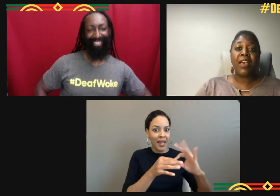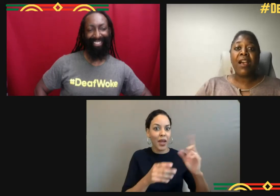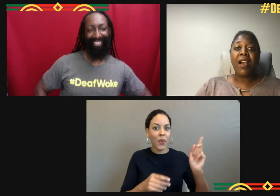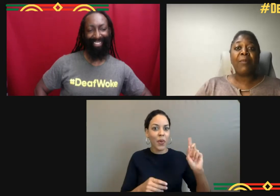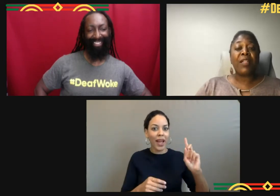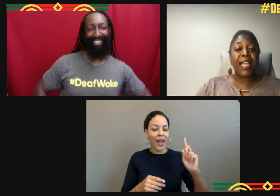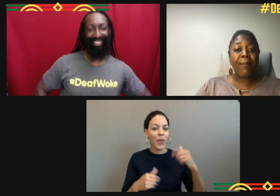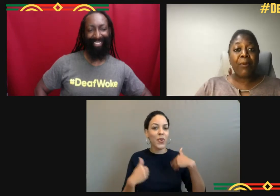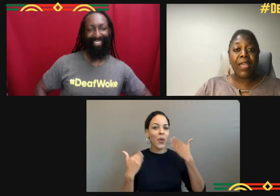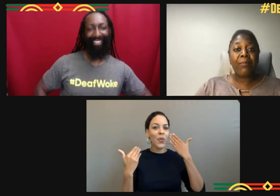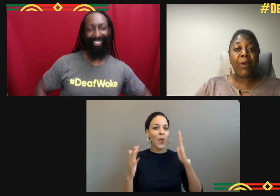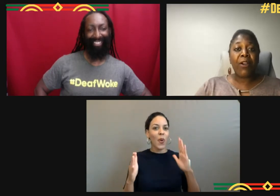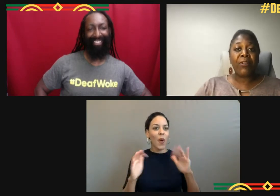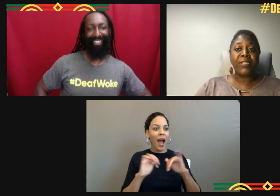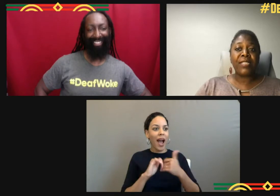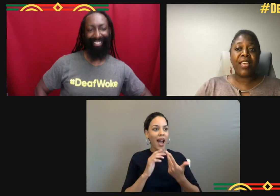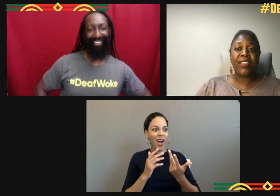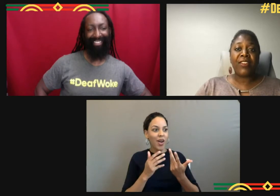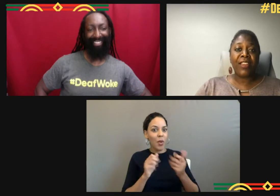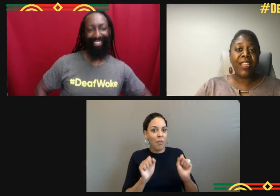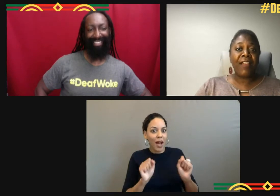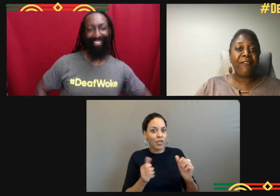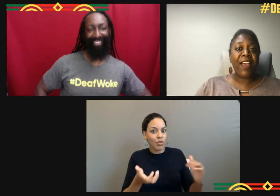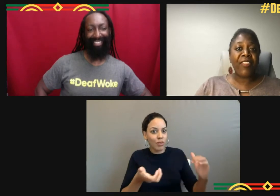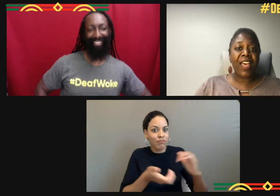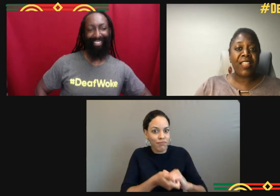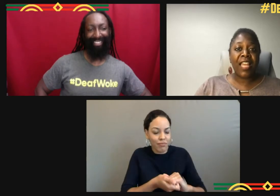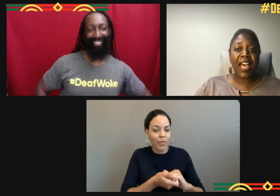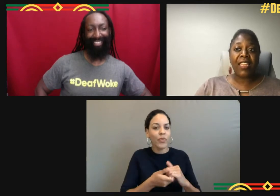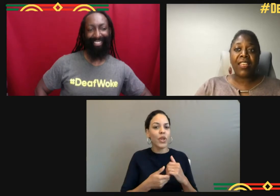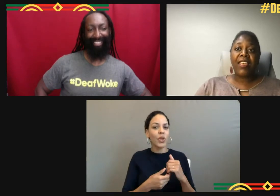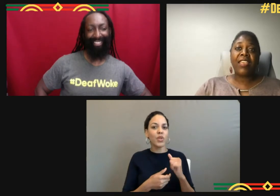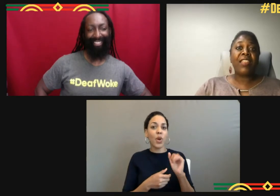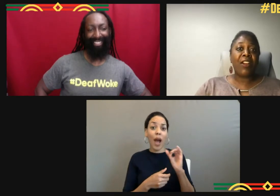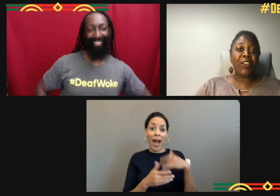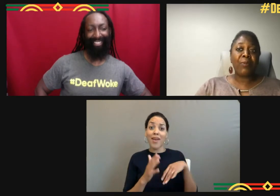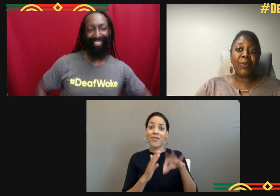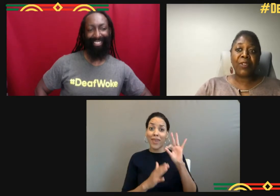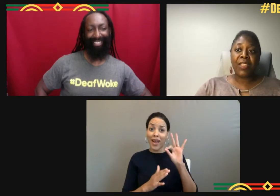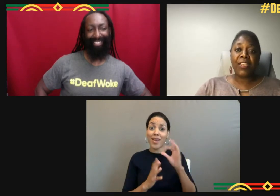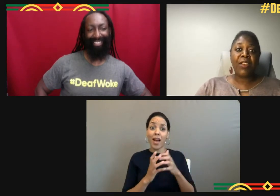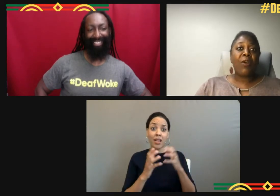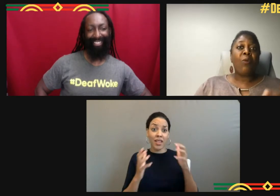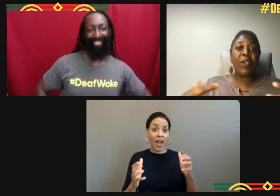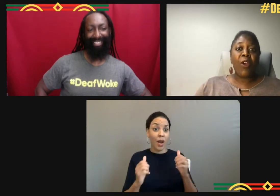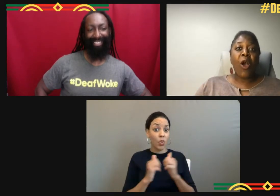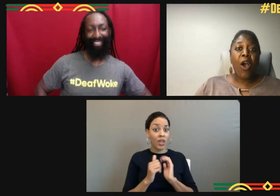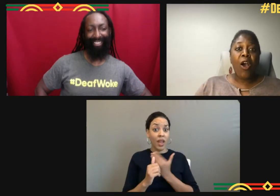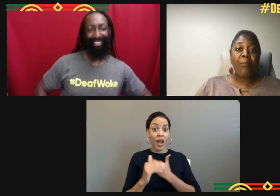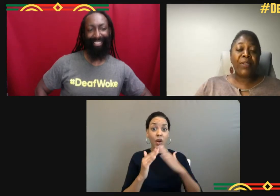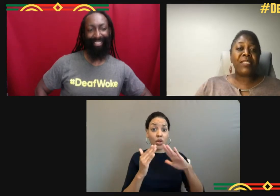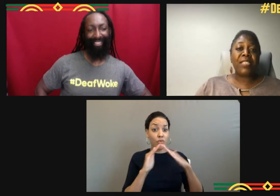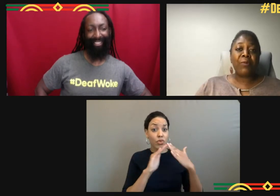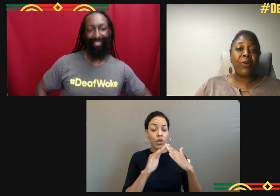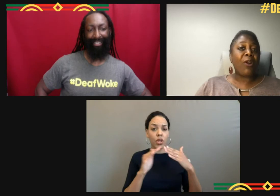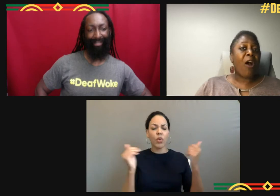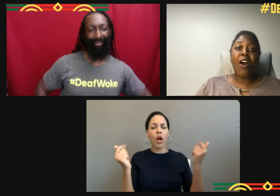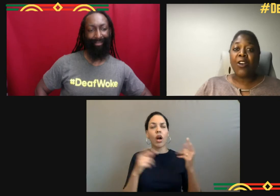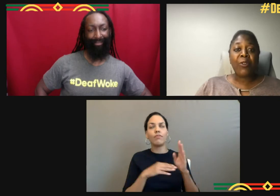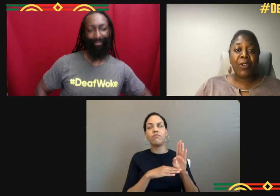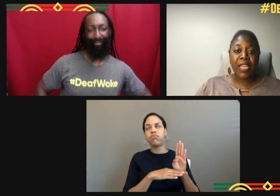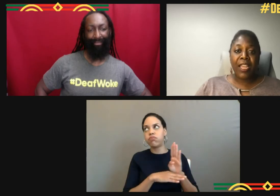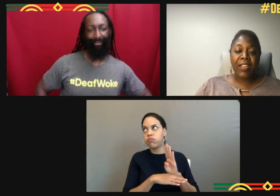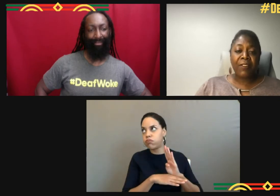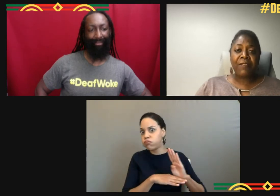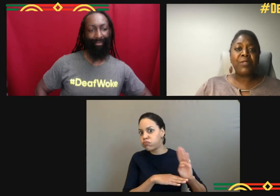really collaborate and partner together. And I find that a lot in our community. We are all busy, we're